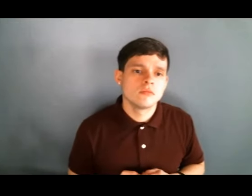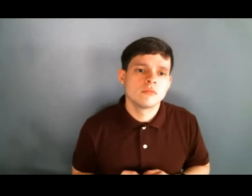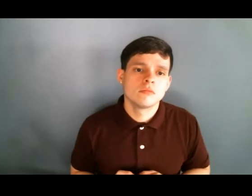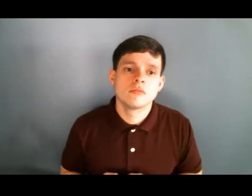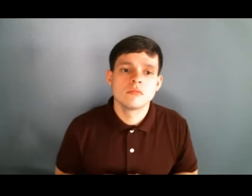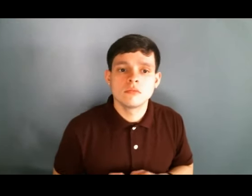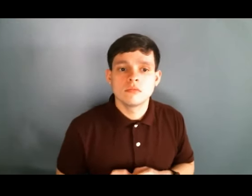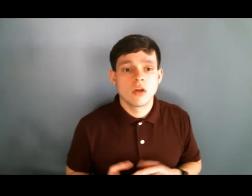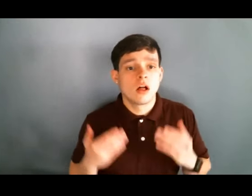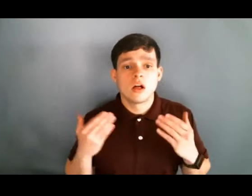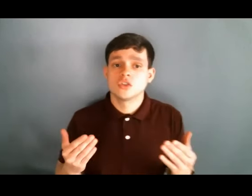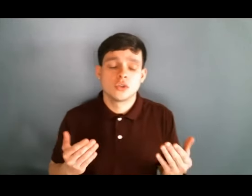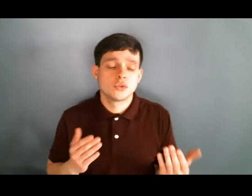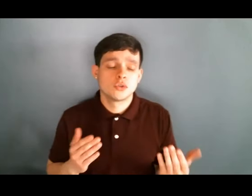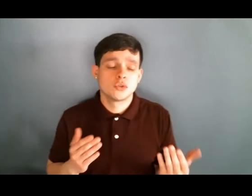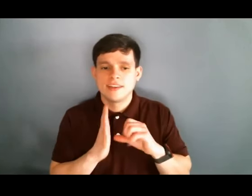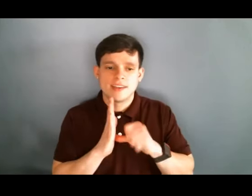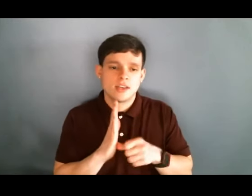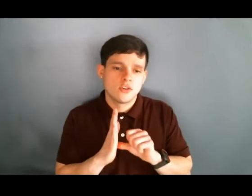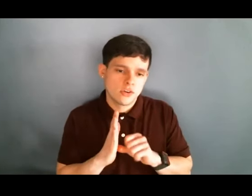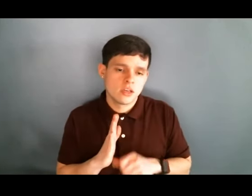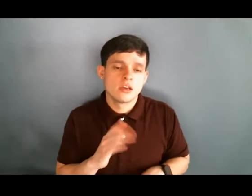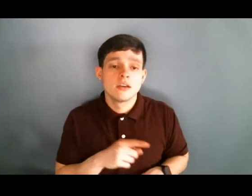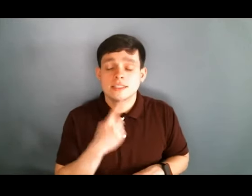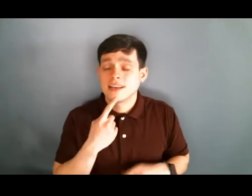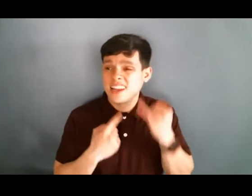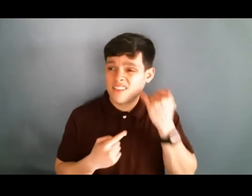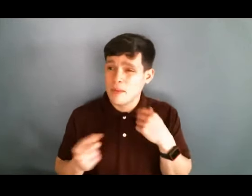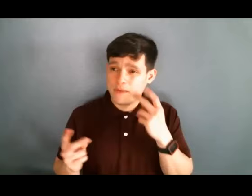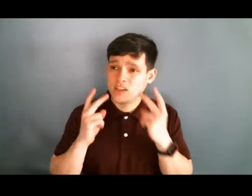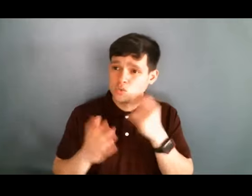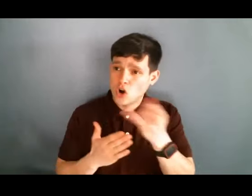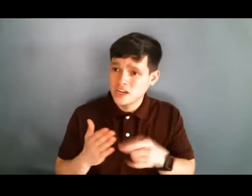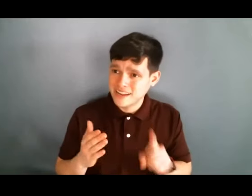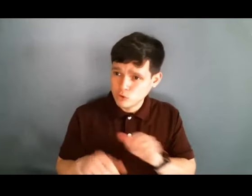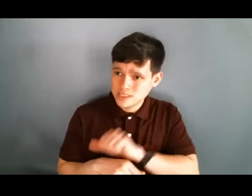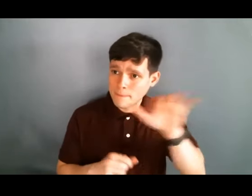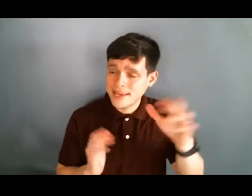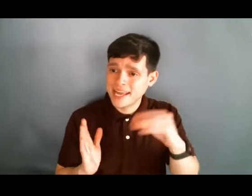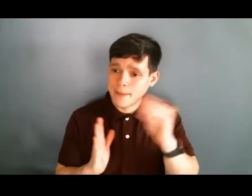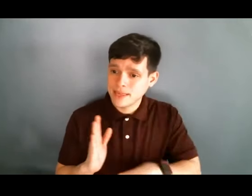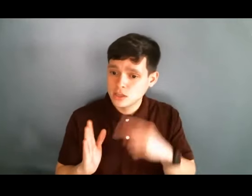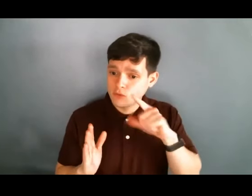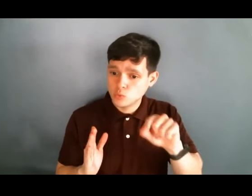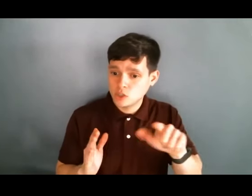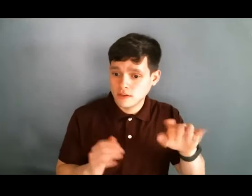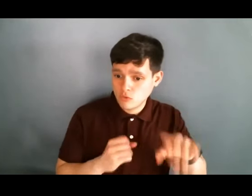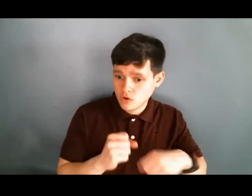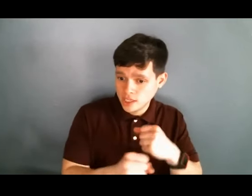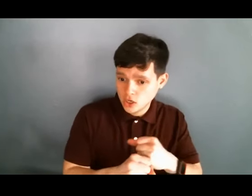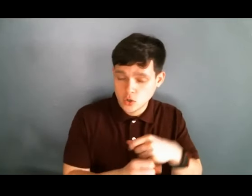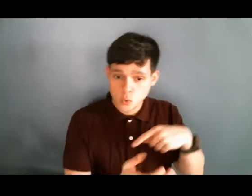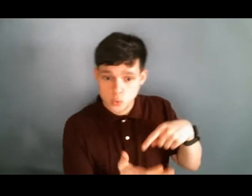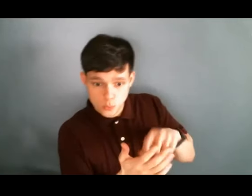Well, I'll just reiterate this one. Someone asked, if you are a visual artist, you still need to submit an application for the 2024 year by April 1st.